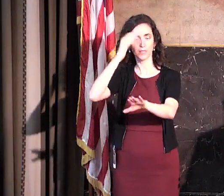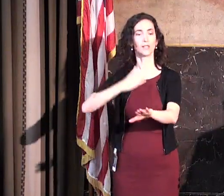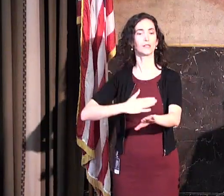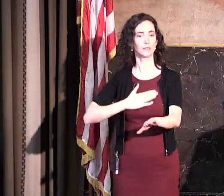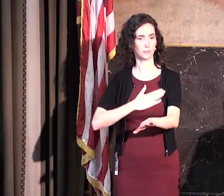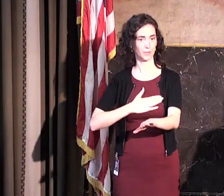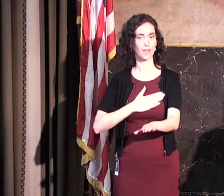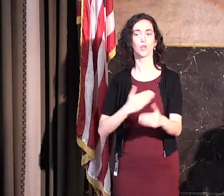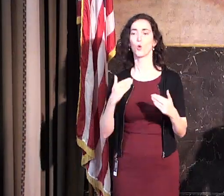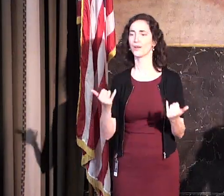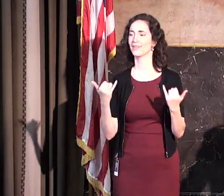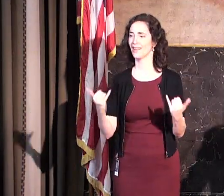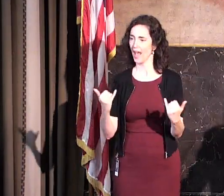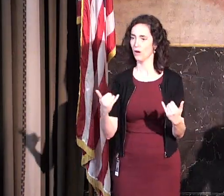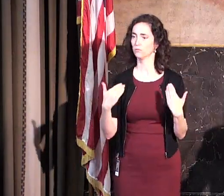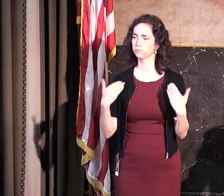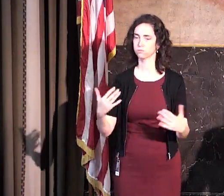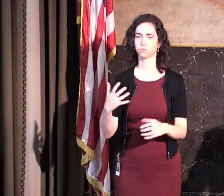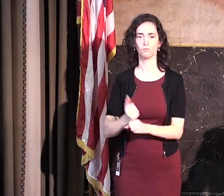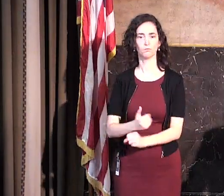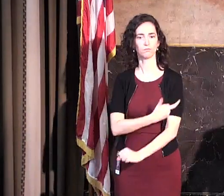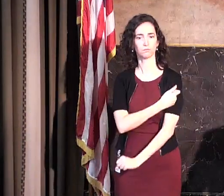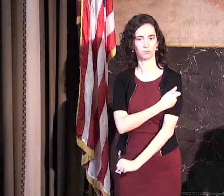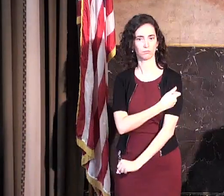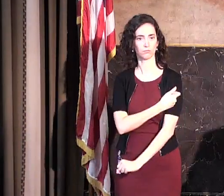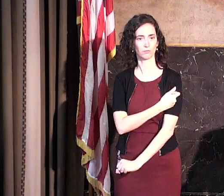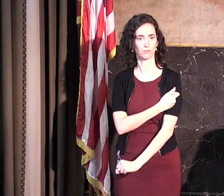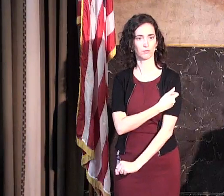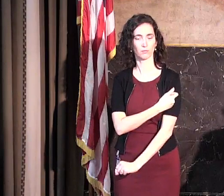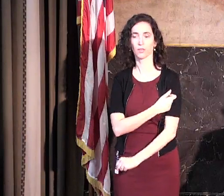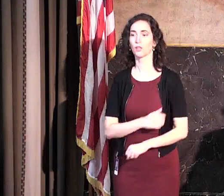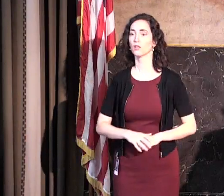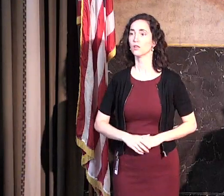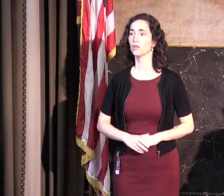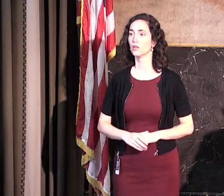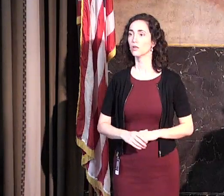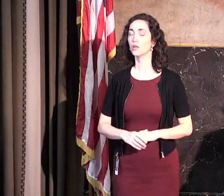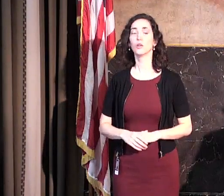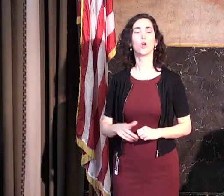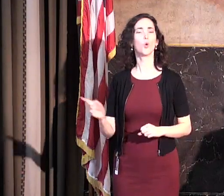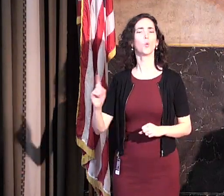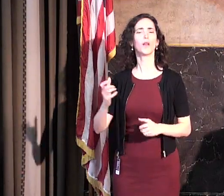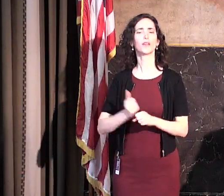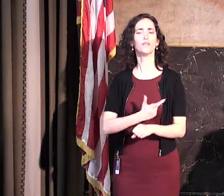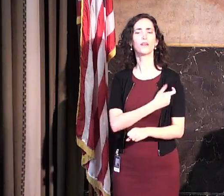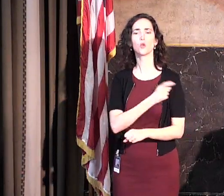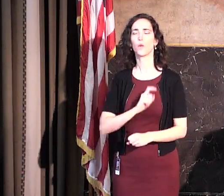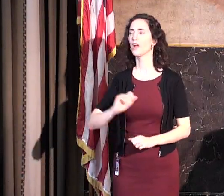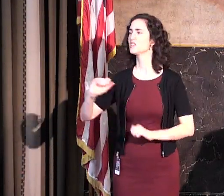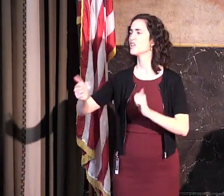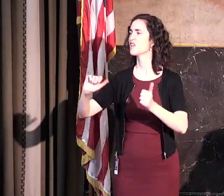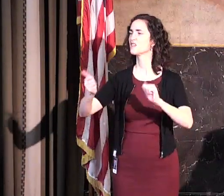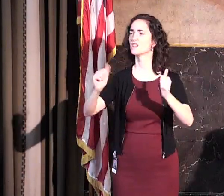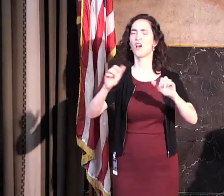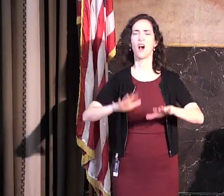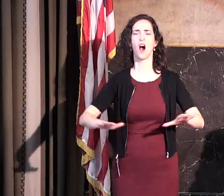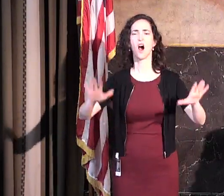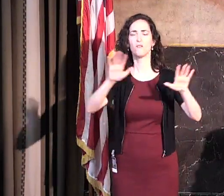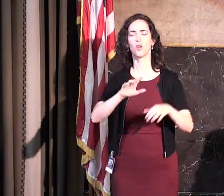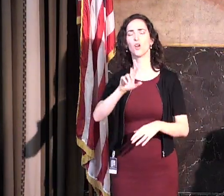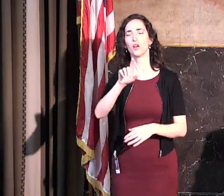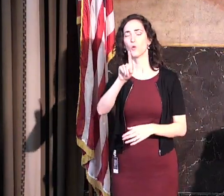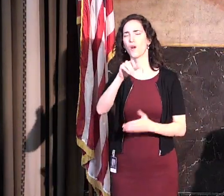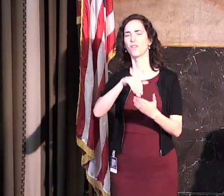it immediately. We have more than 1,400 locations spread across all